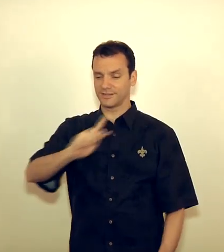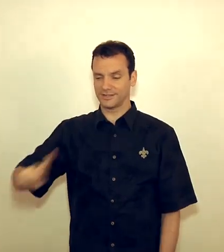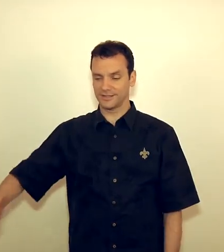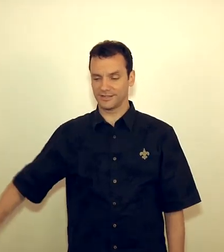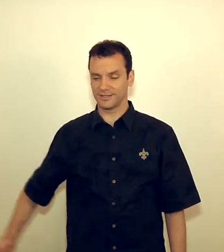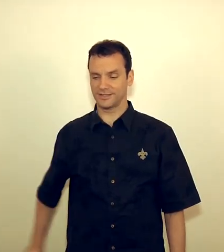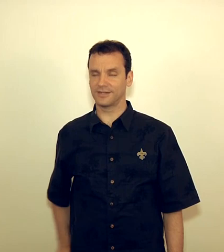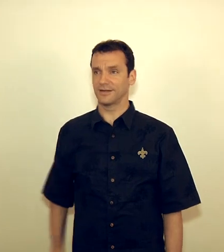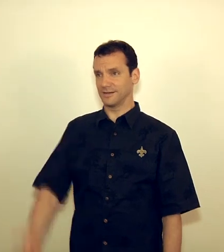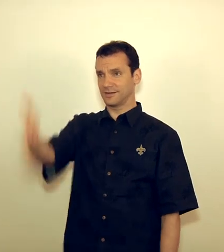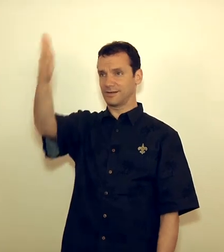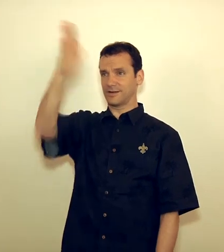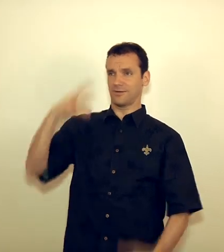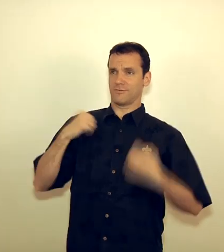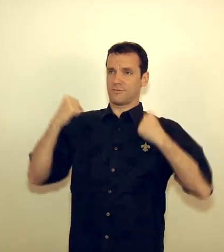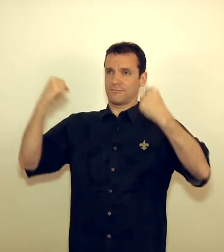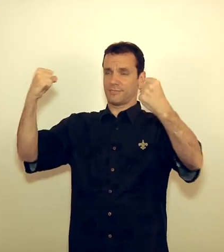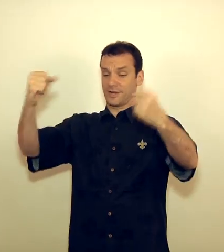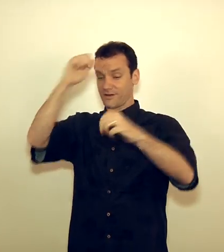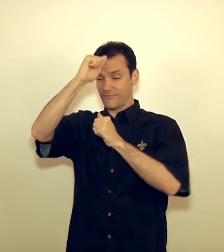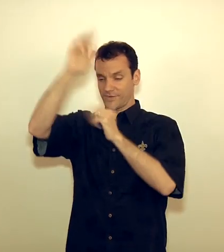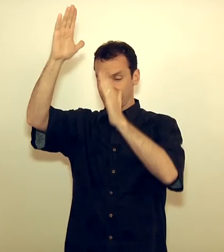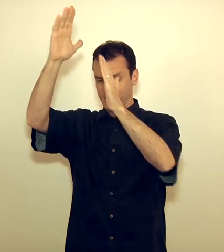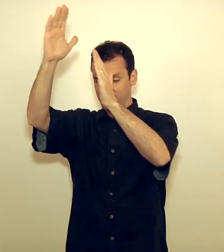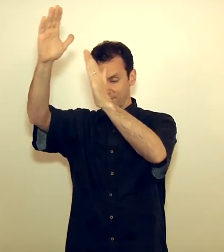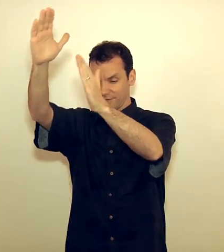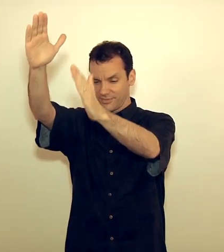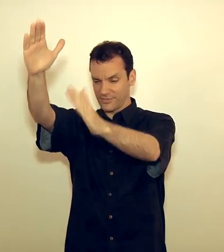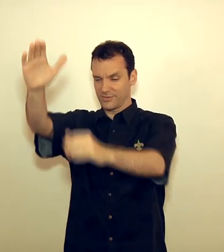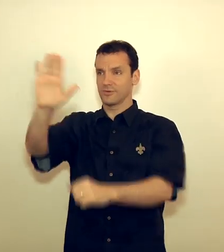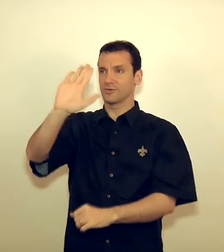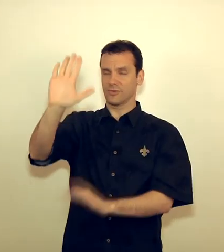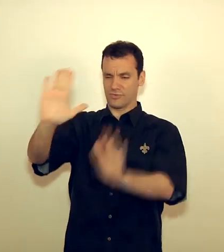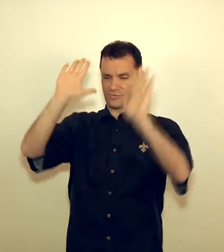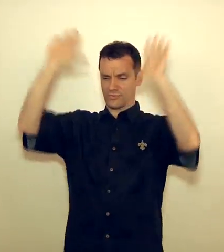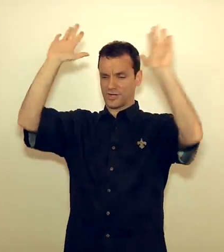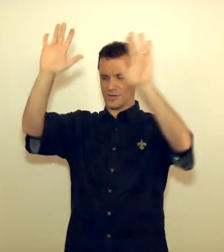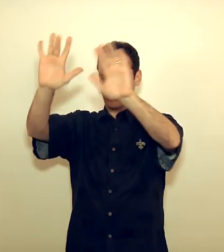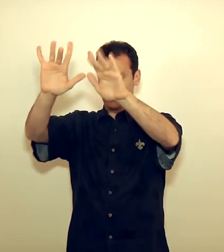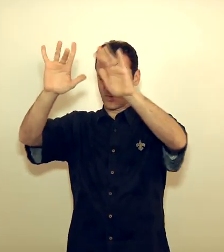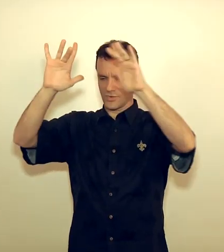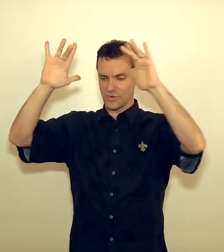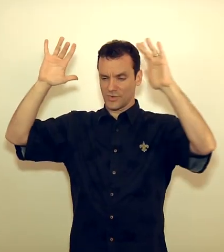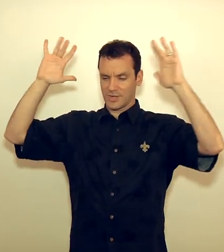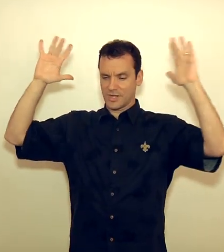we bless you, we adore you, we glorify